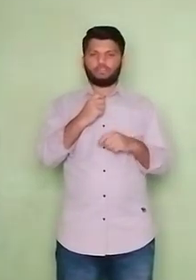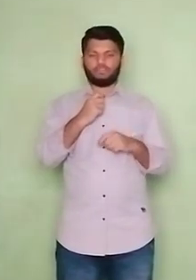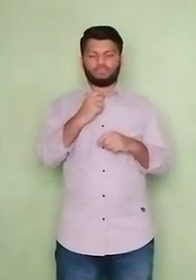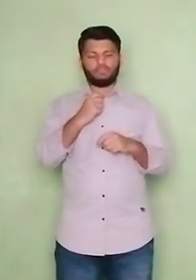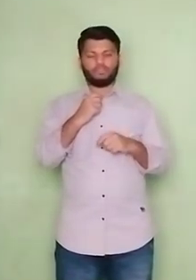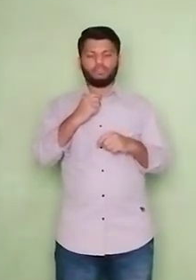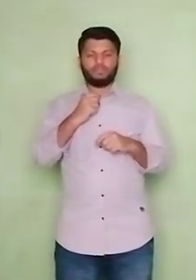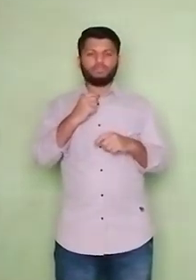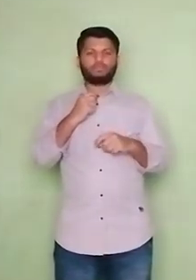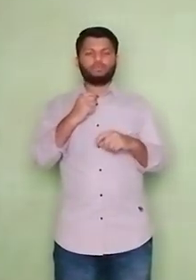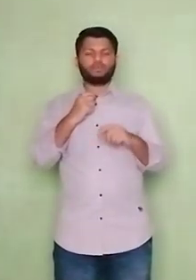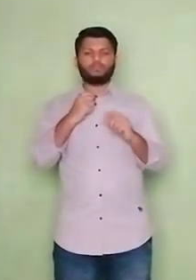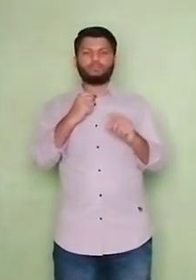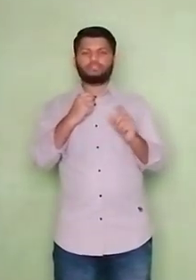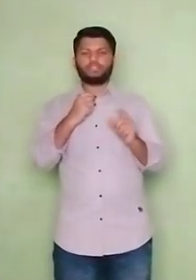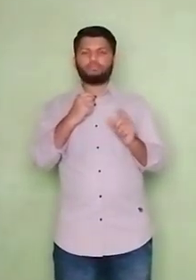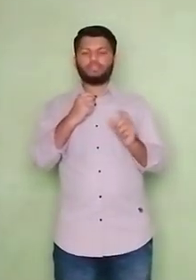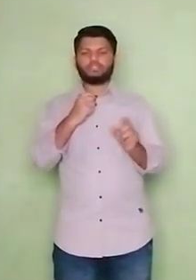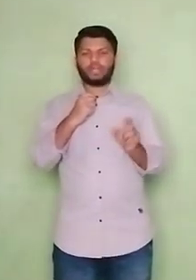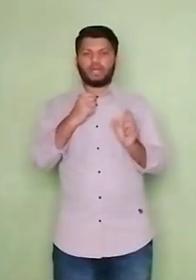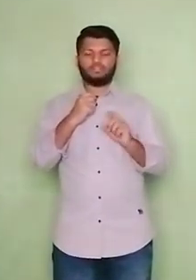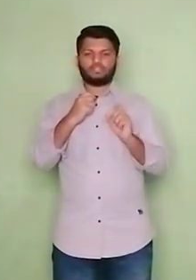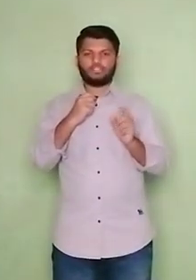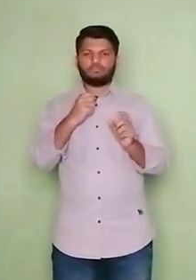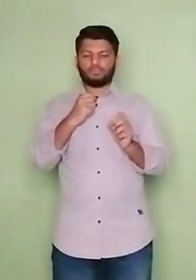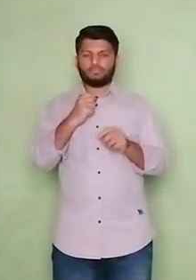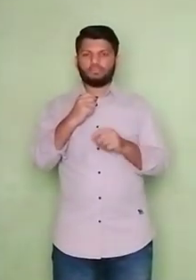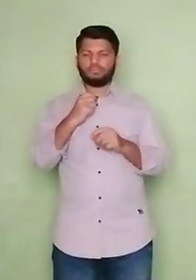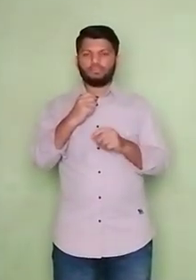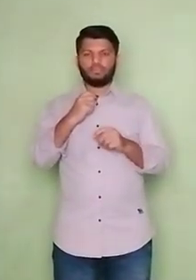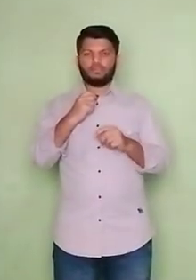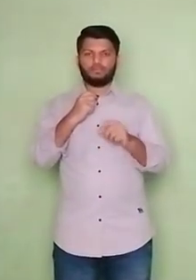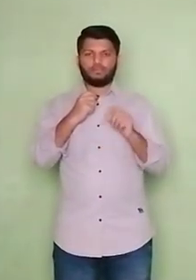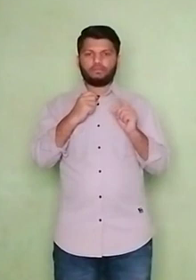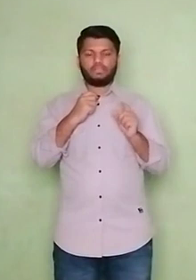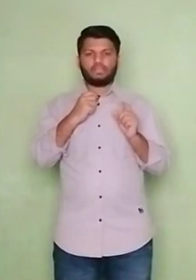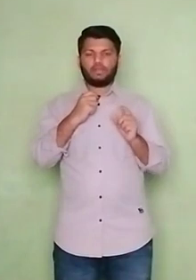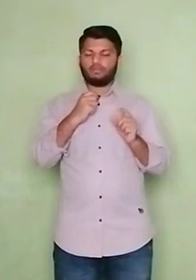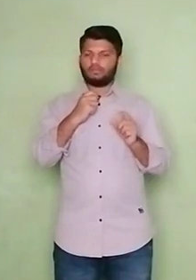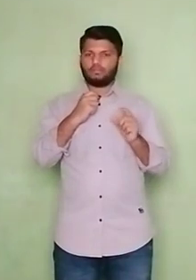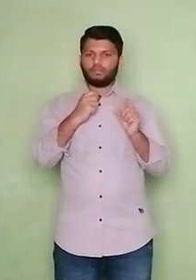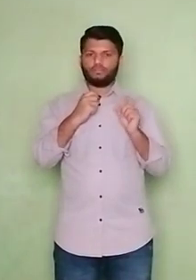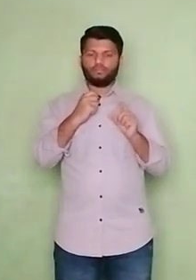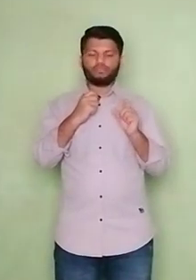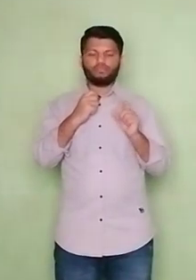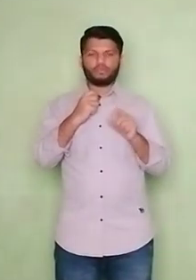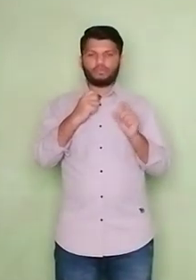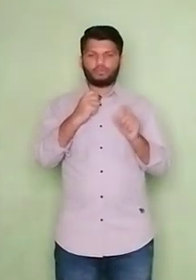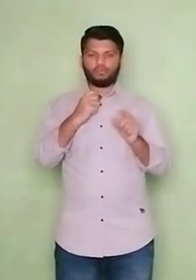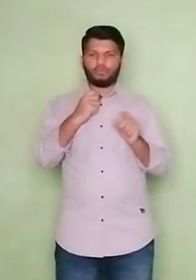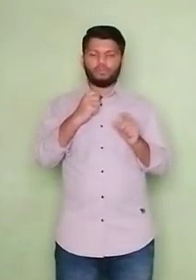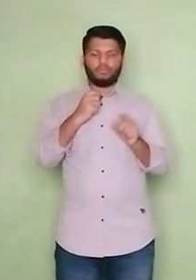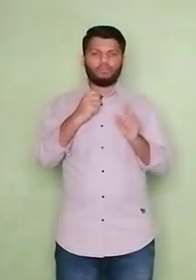statements? So control statements are the statements that are used to control the